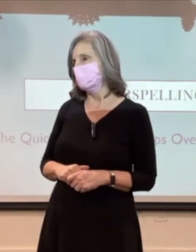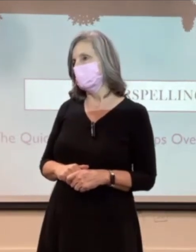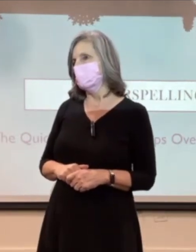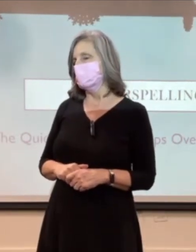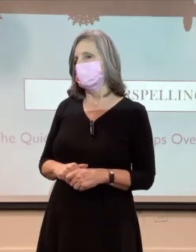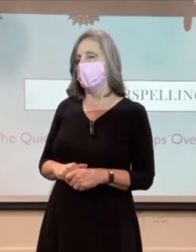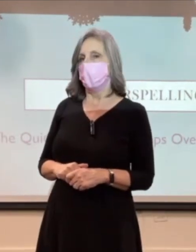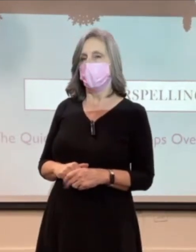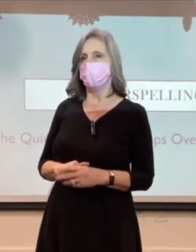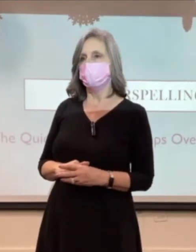to that?